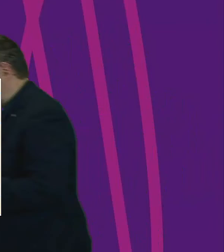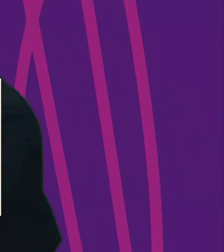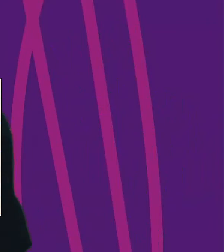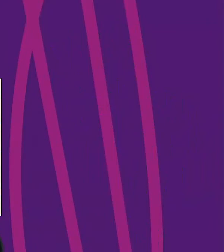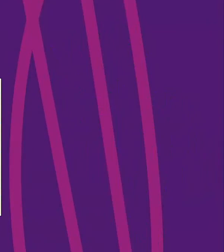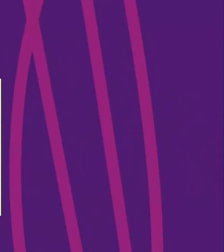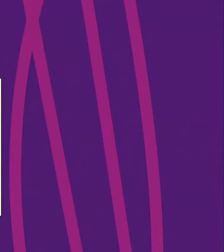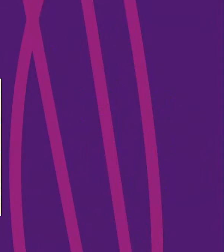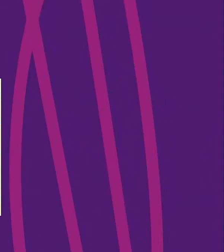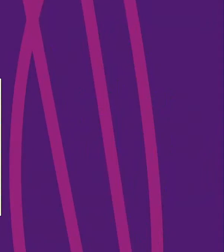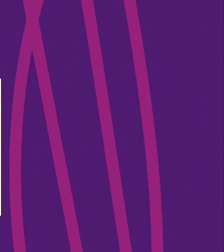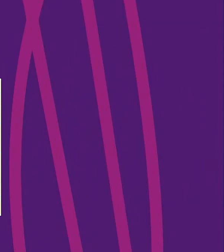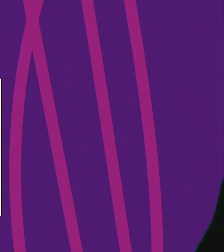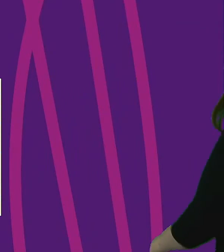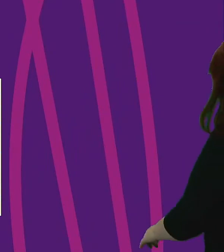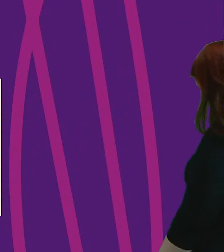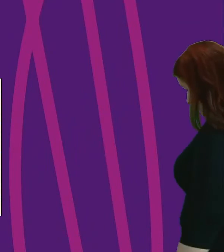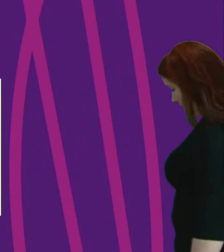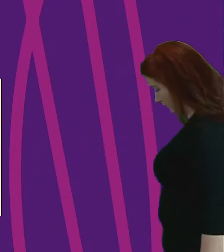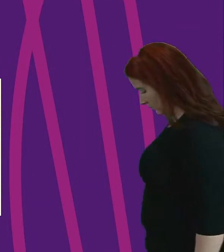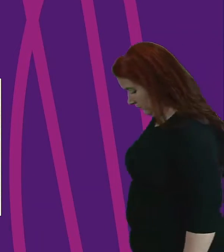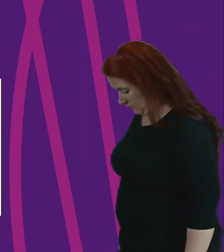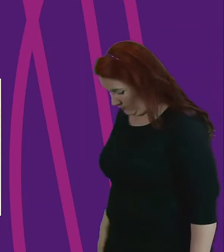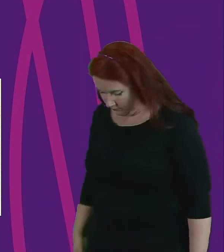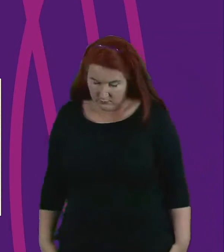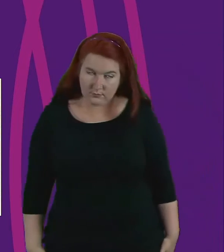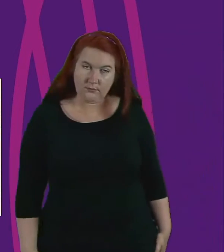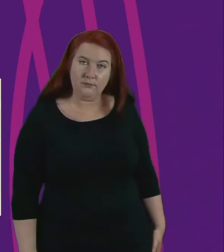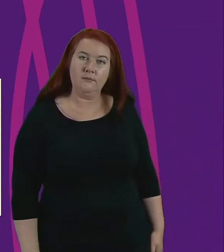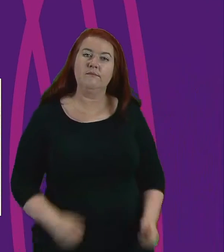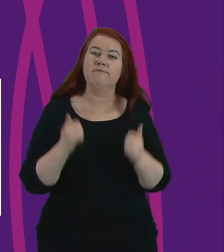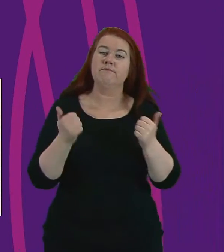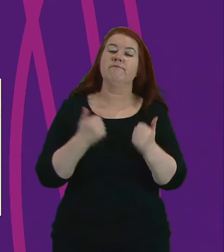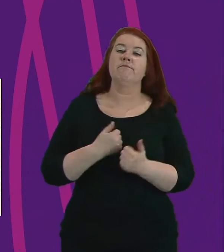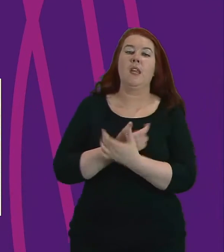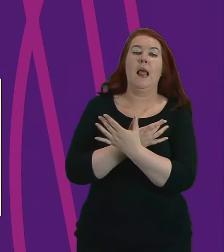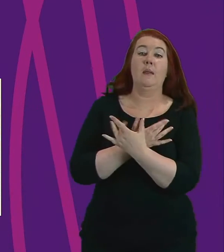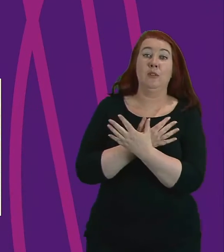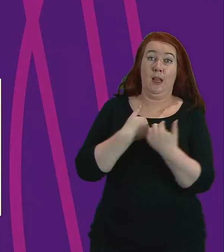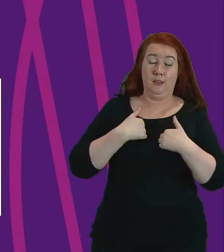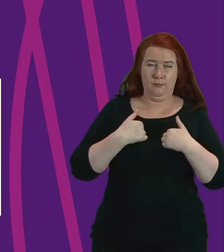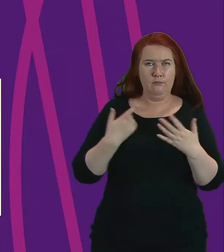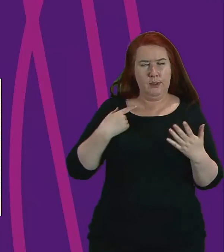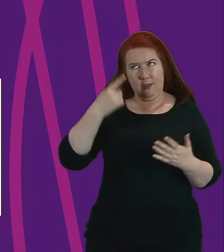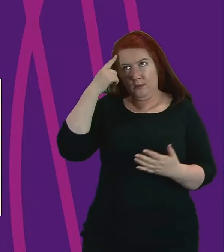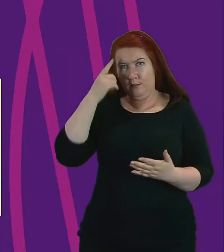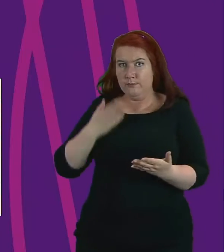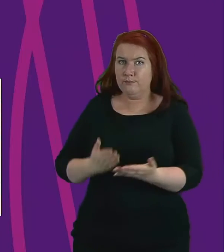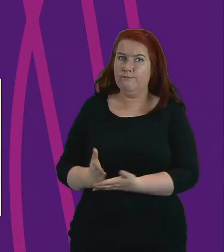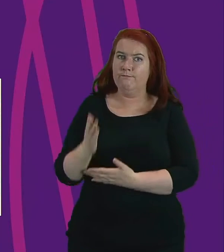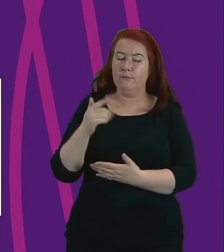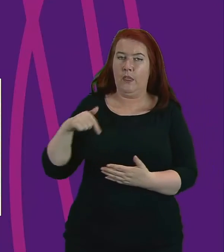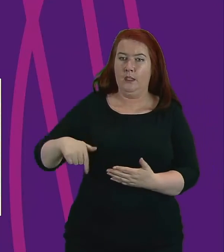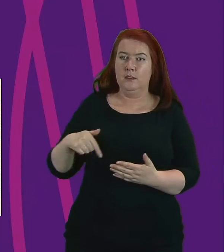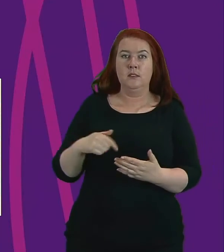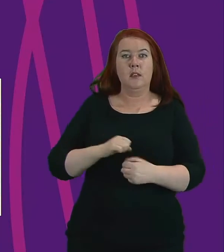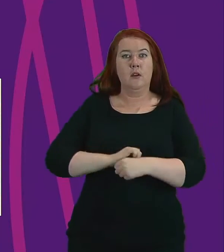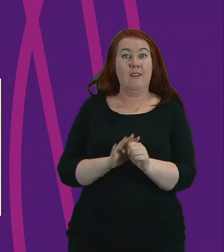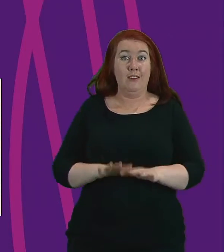Willie Rennie, please, for up to 6 minutes. Thank you, Deputy Presiding Officer. Liberal Democrats have sought throughout this pandemic to be constructive. We've